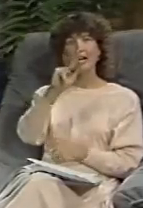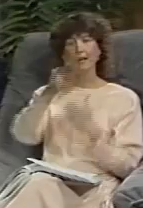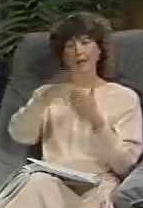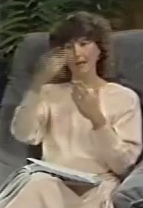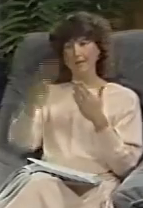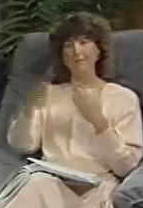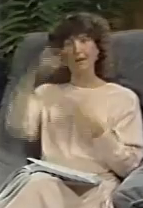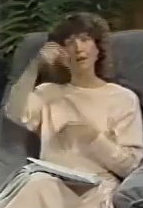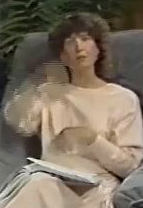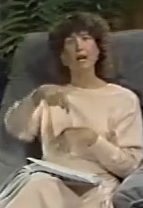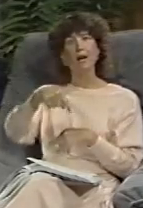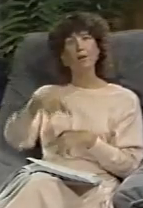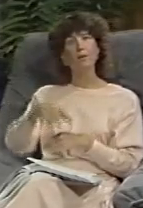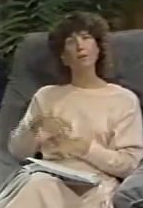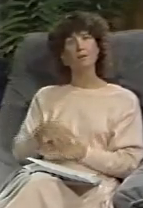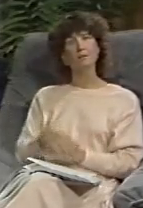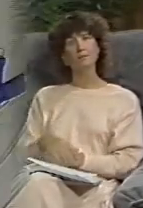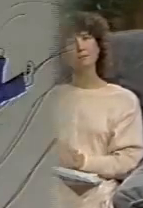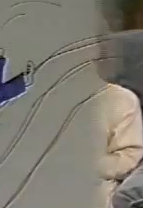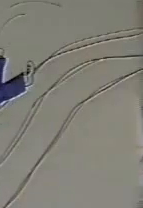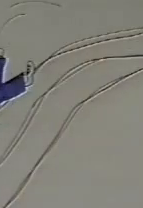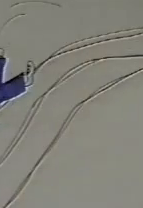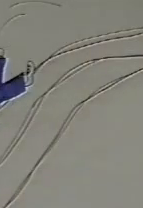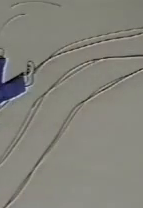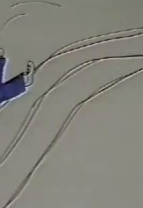Jack fell down.